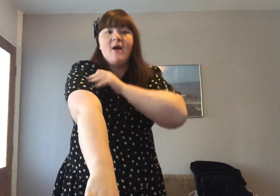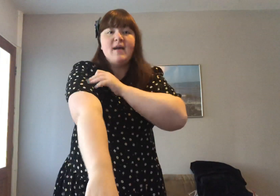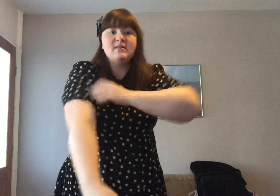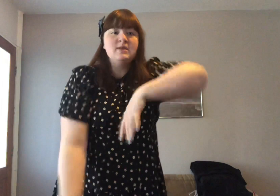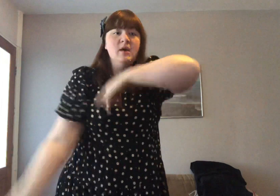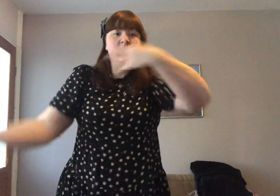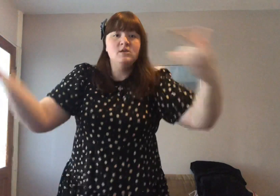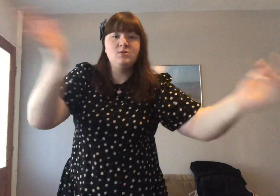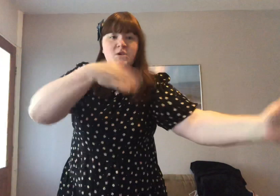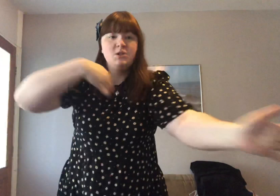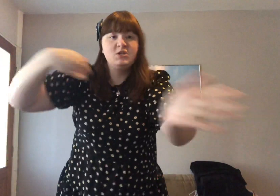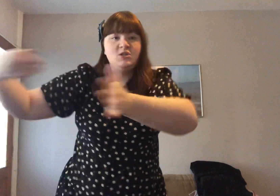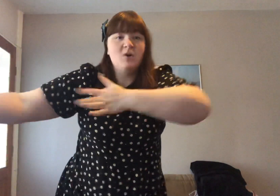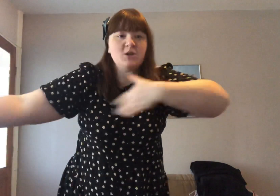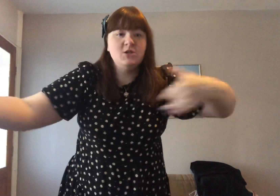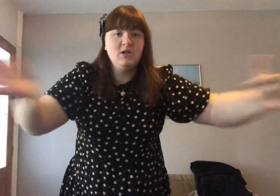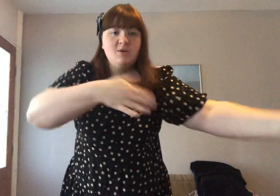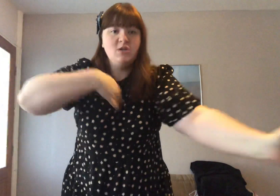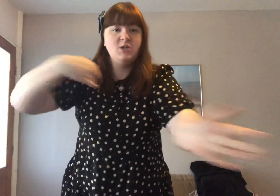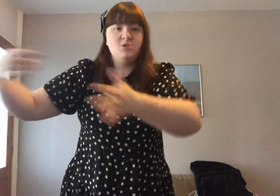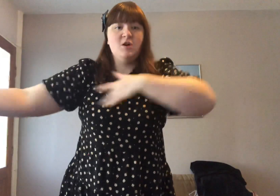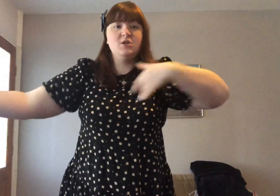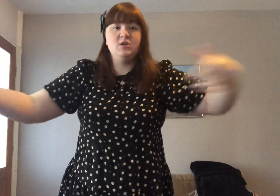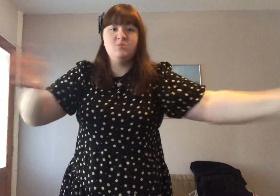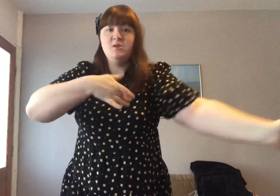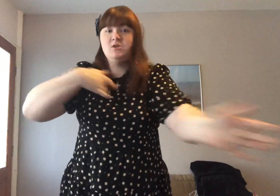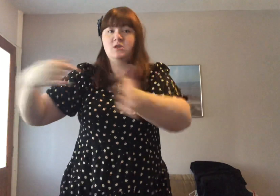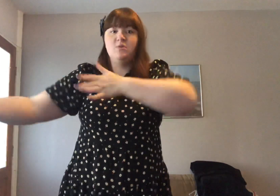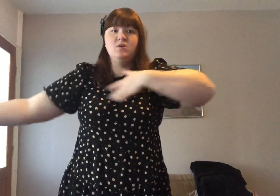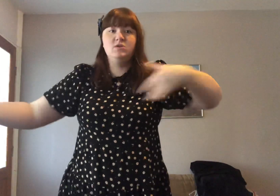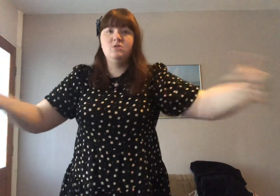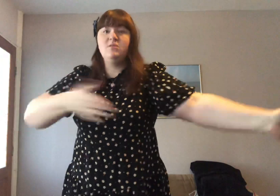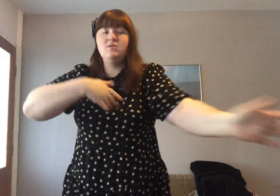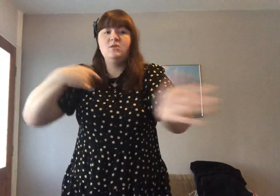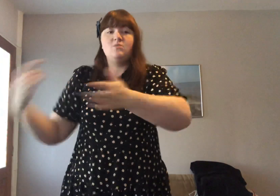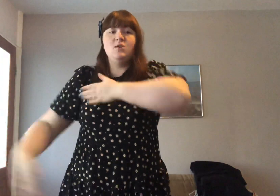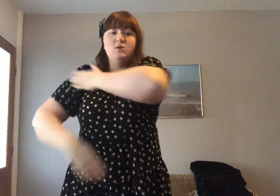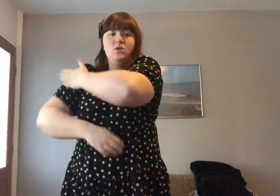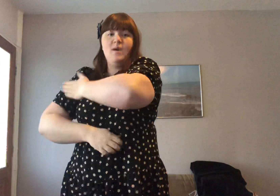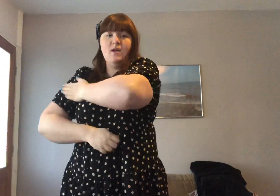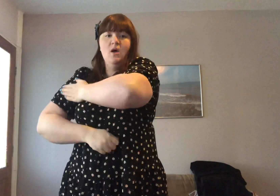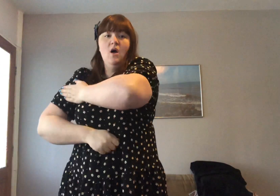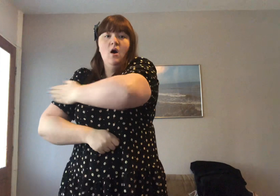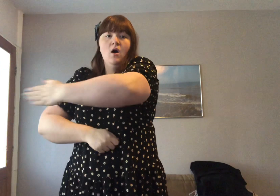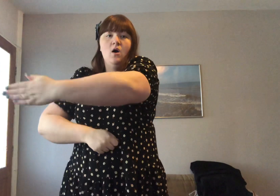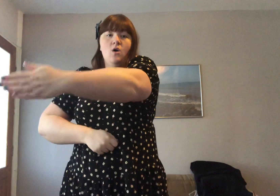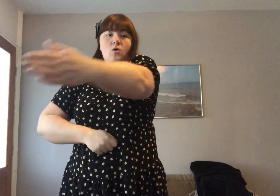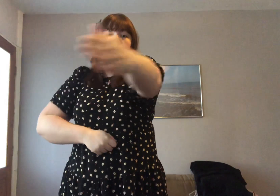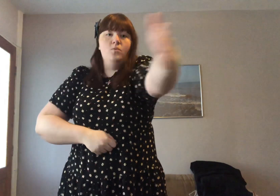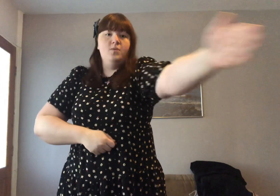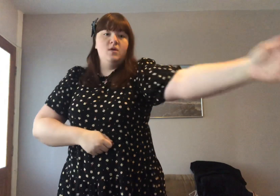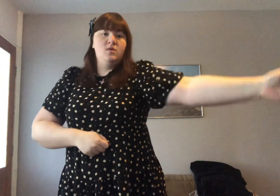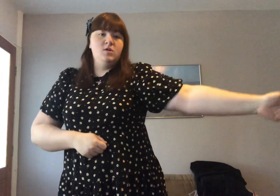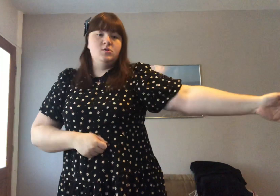grass. Swish, swashy, swishy, swashy, swishy, swashy, swishy, swashy. Quick, open the